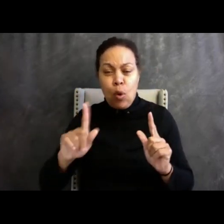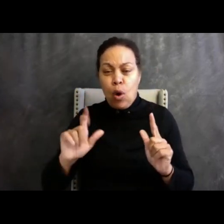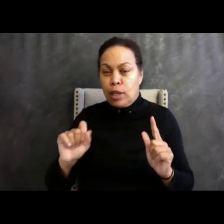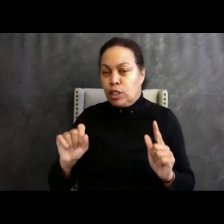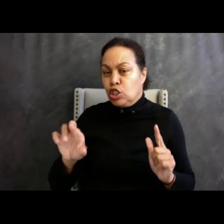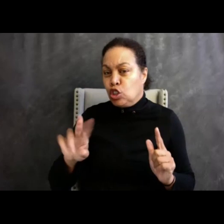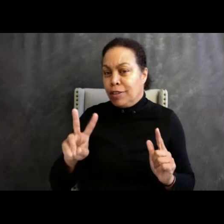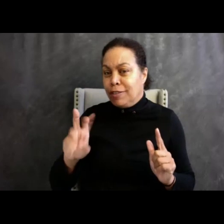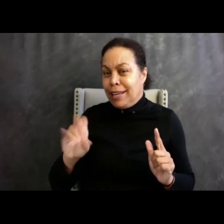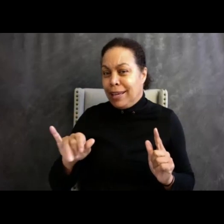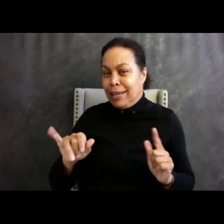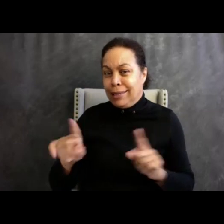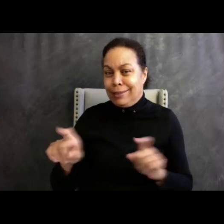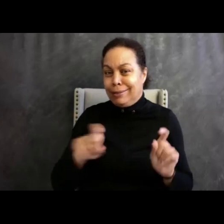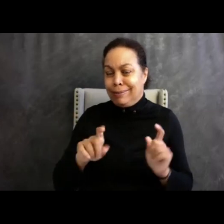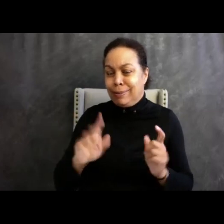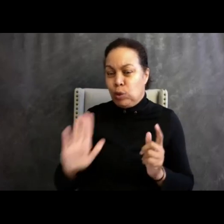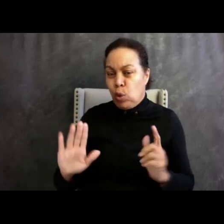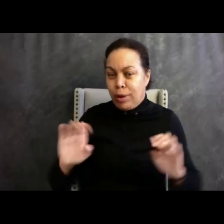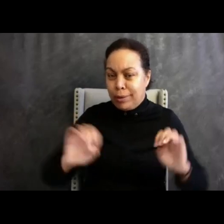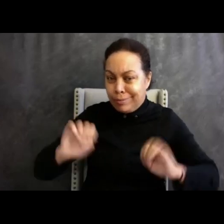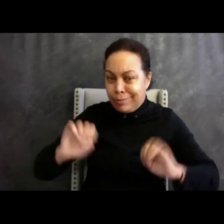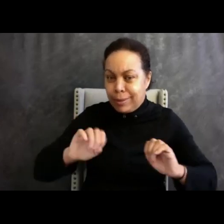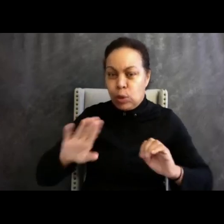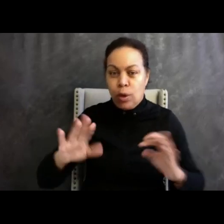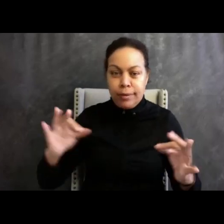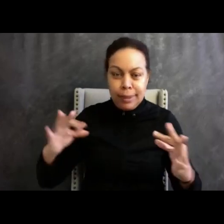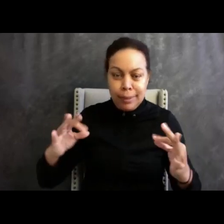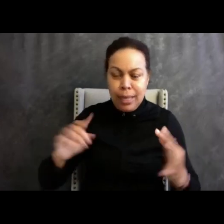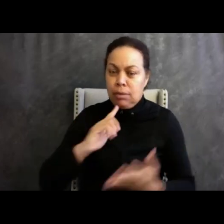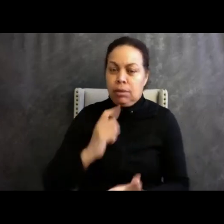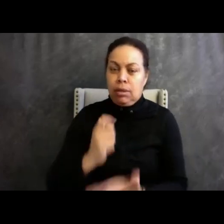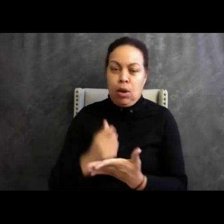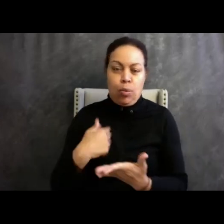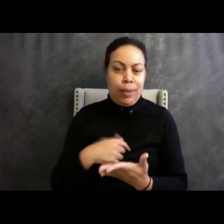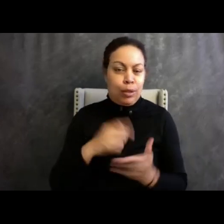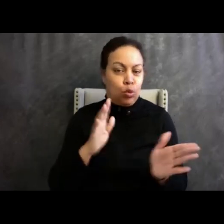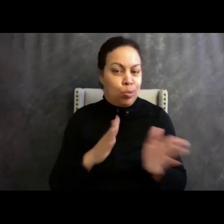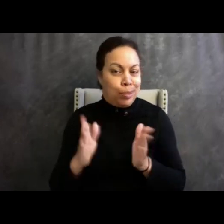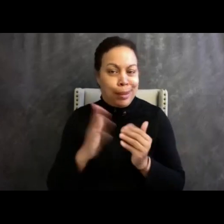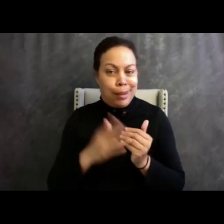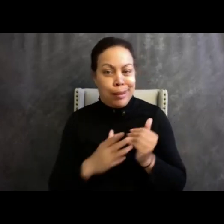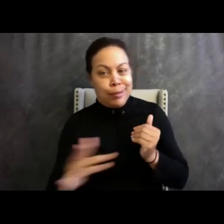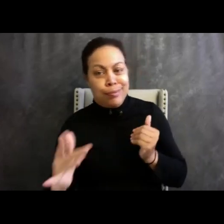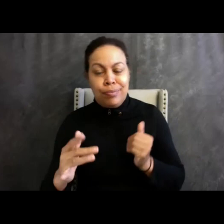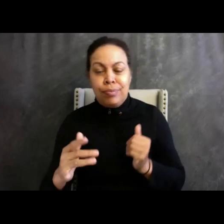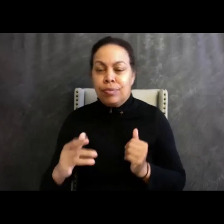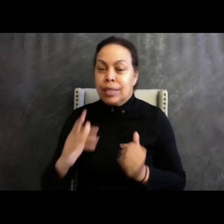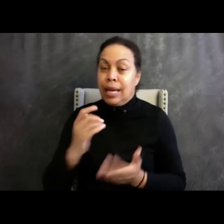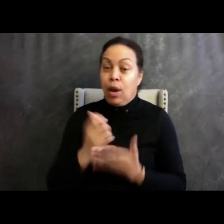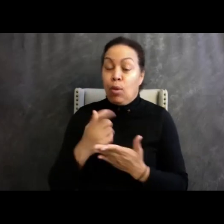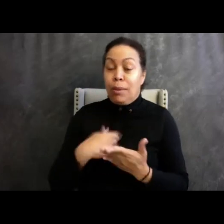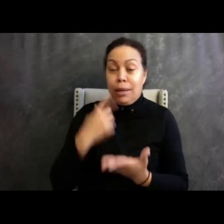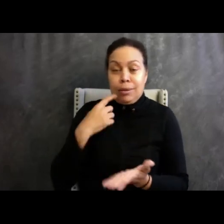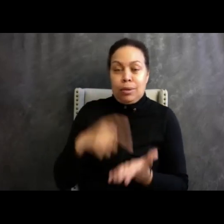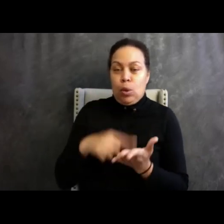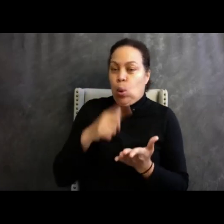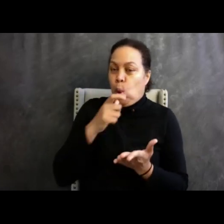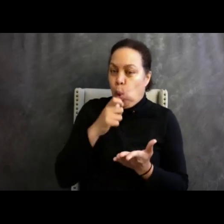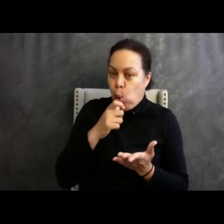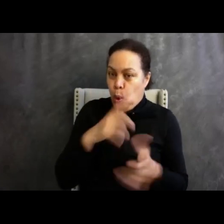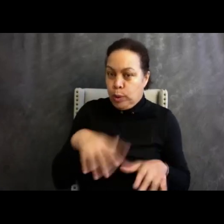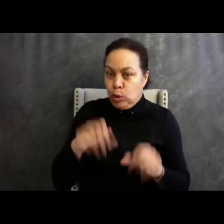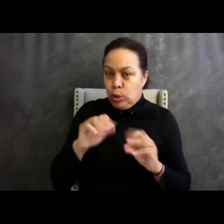again, we would really appreciate your input on this. Again, it really helps shape and let us know who's been a part of our events, what has resonated